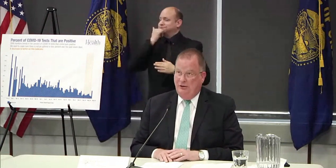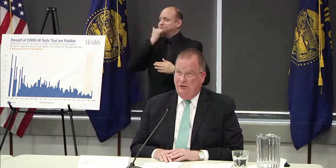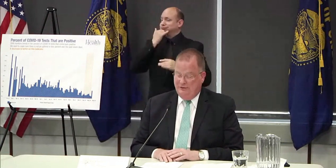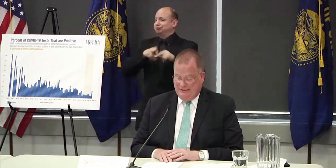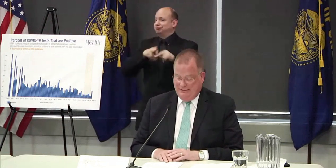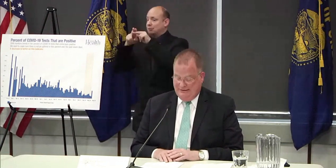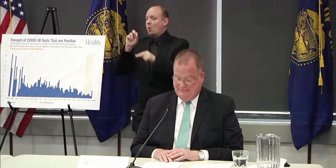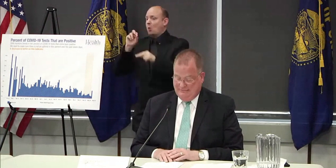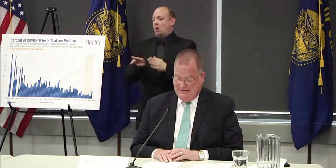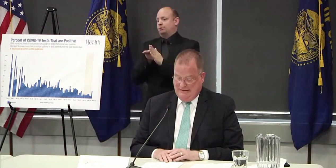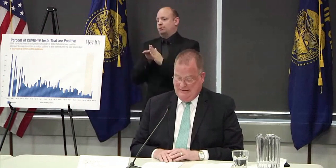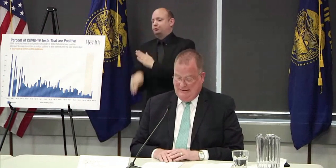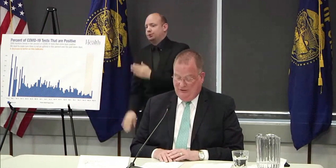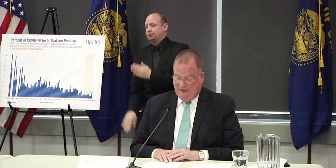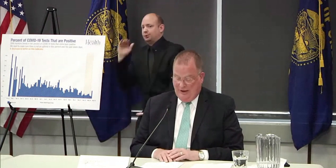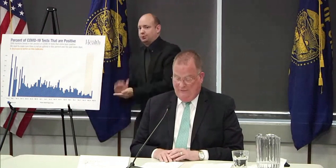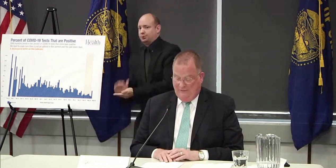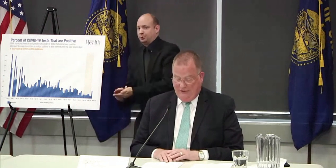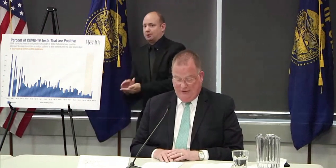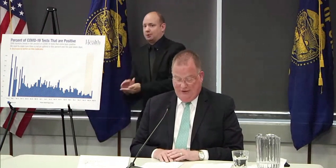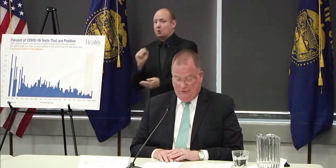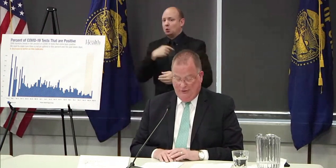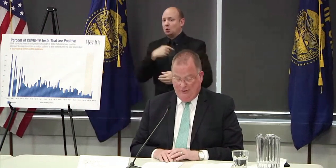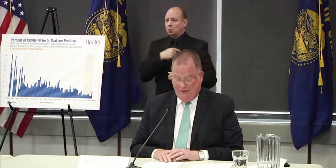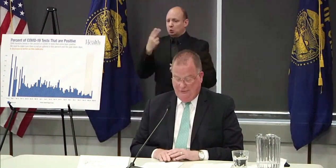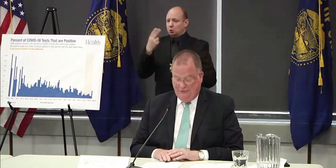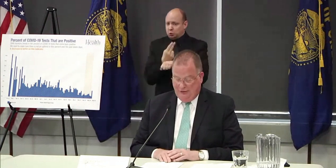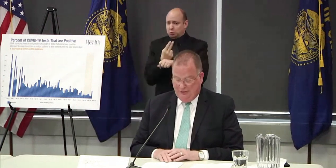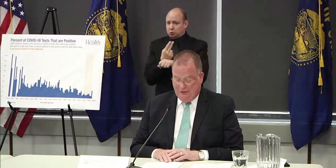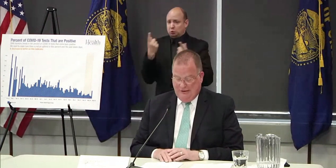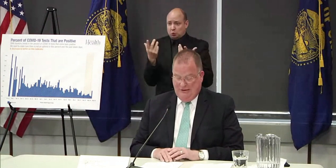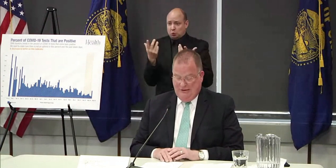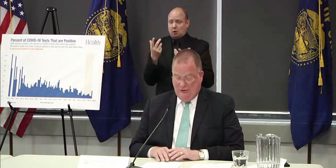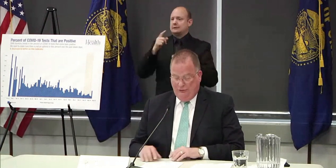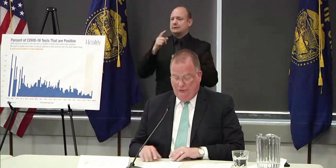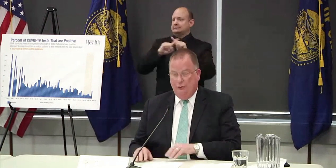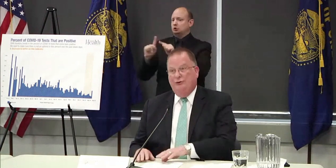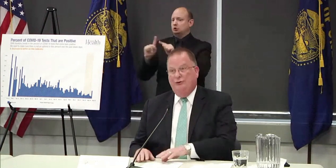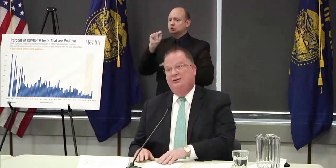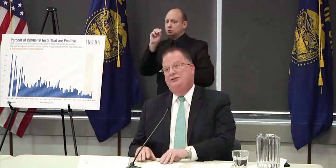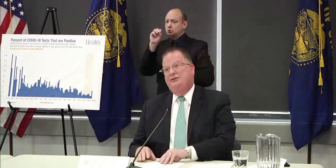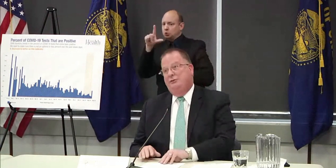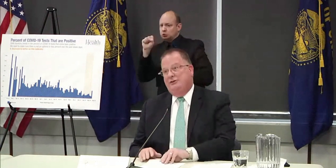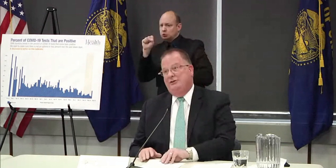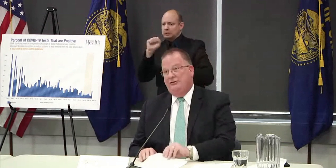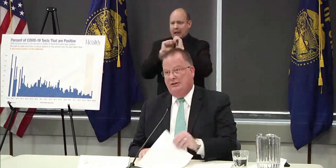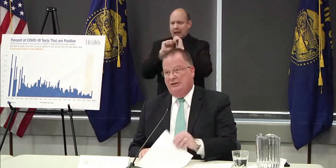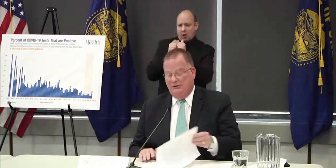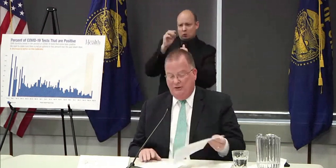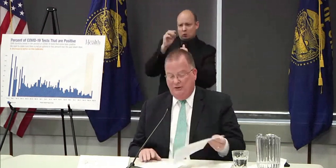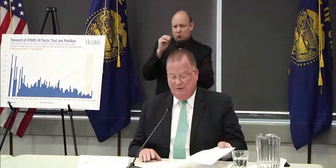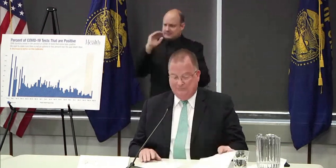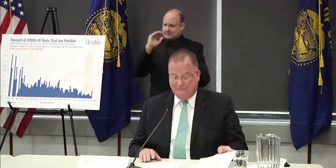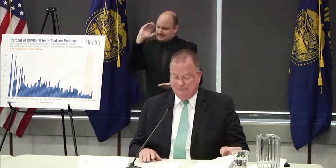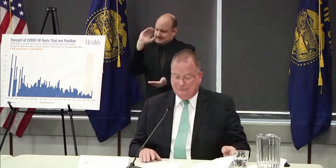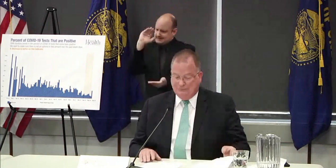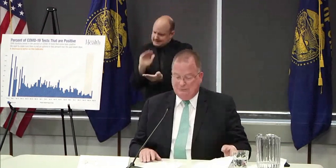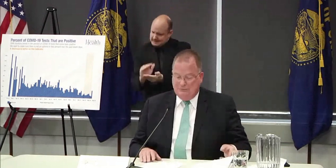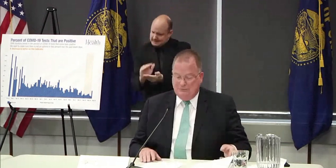suppress COVID-19. Until we have a vaccine or an effective treatment, those tools continue to be testing and